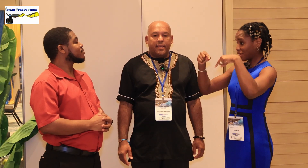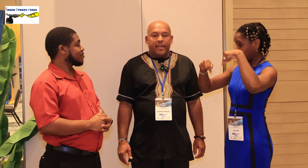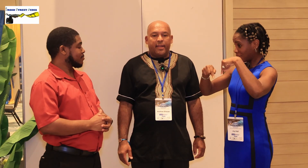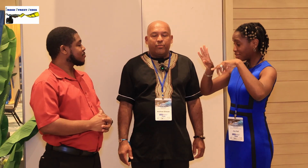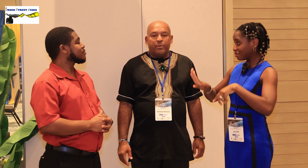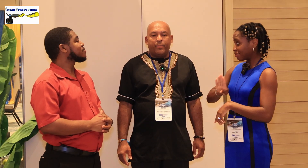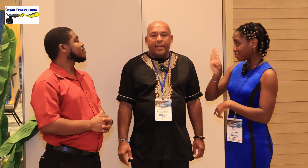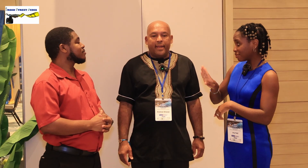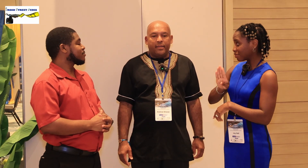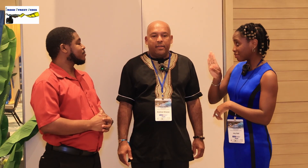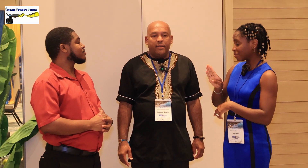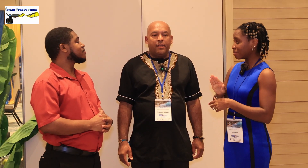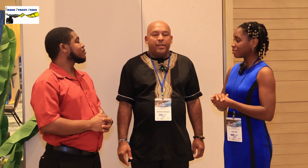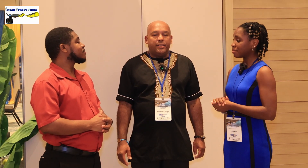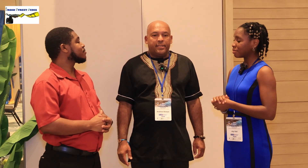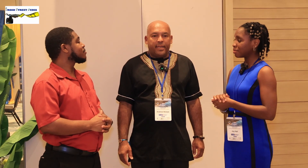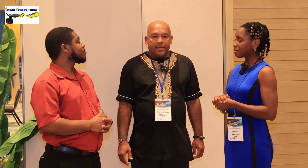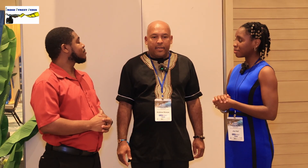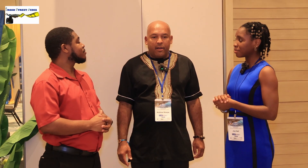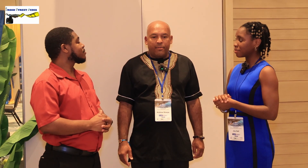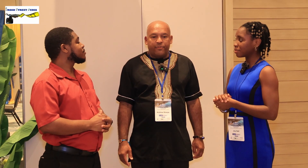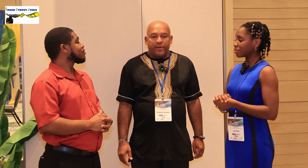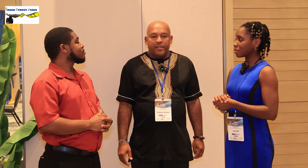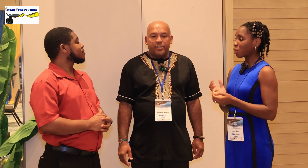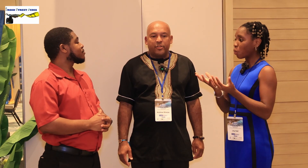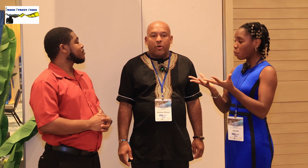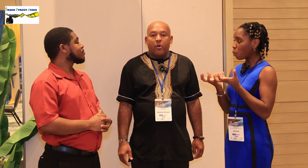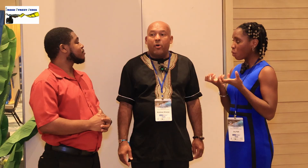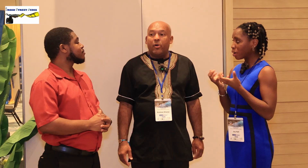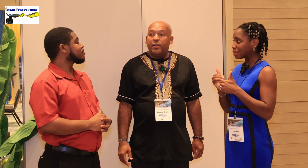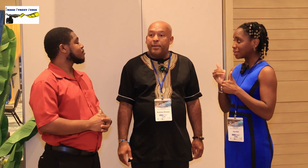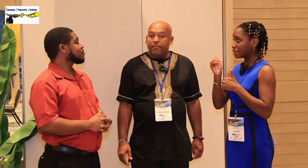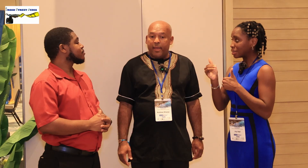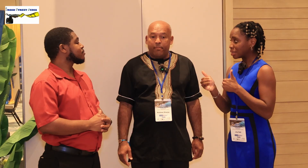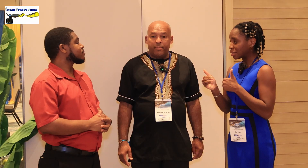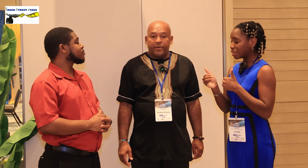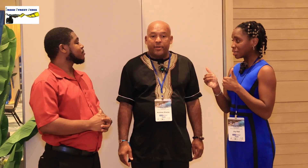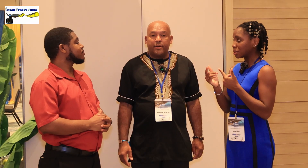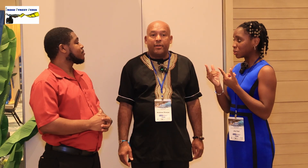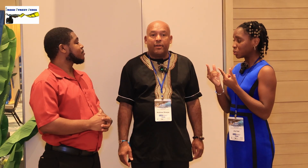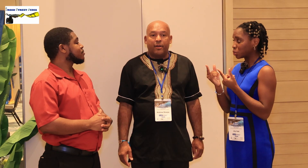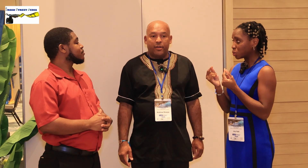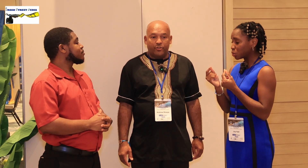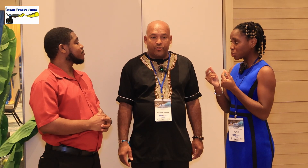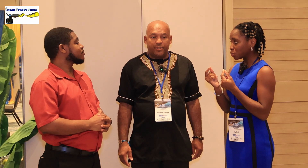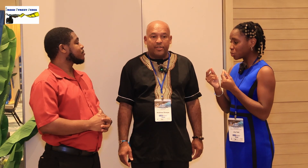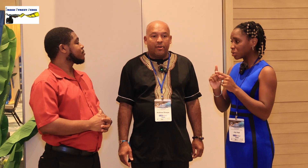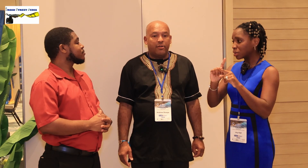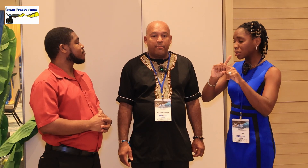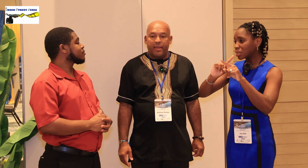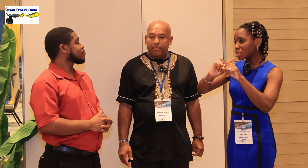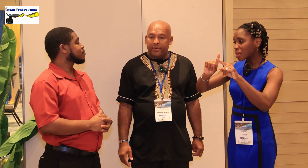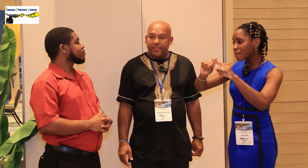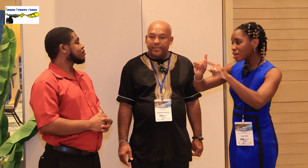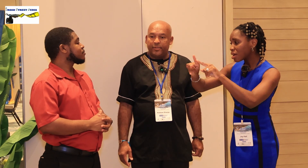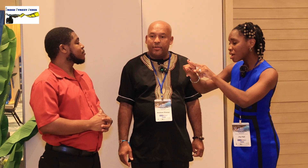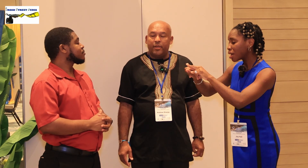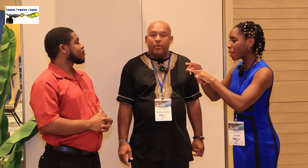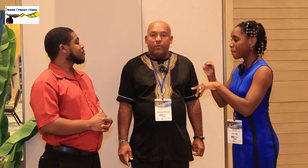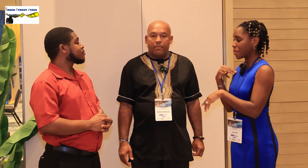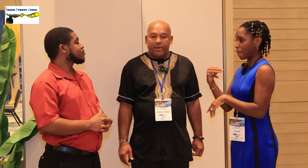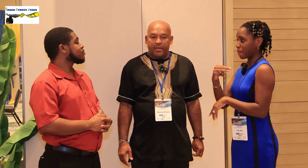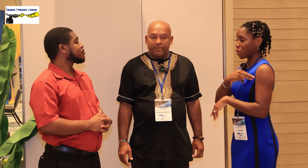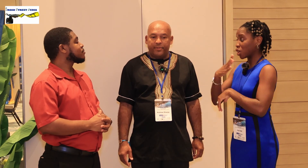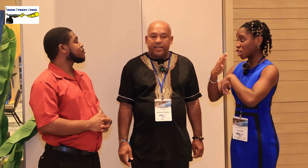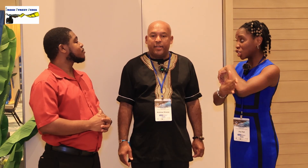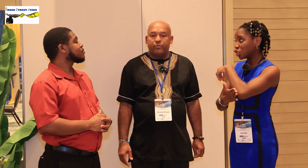Barbados, and we plan to take the conference to all the member countries. All our members